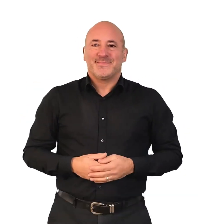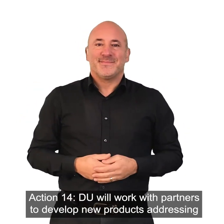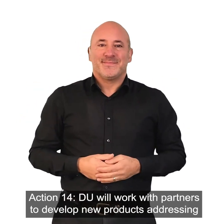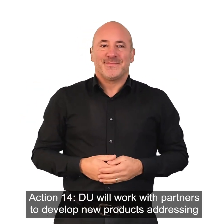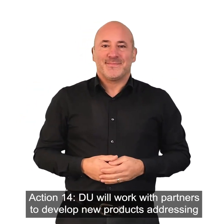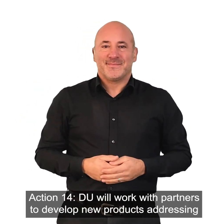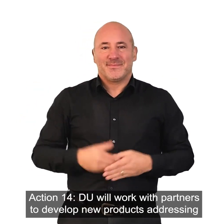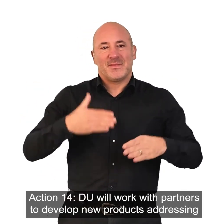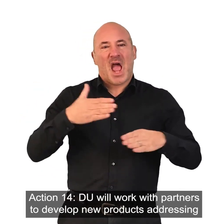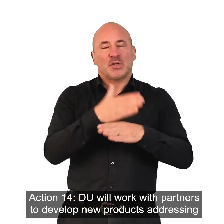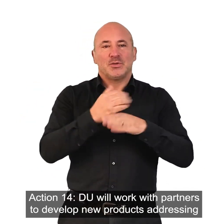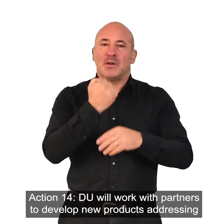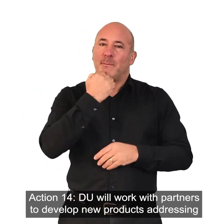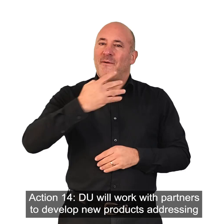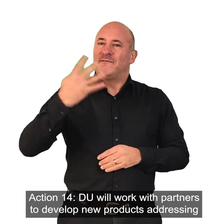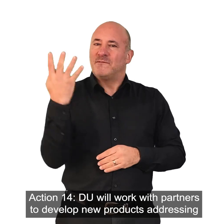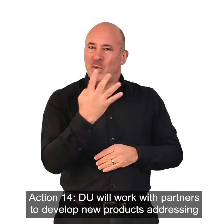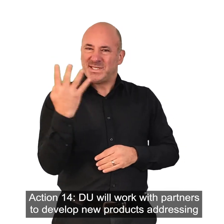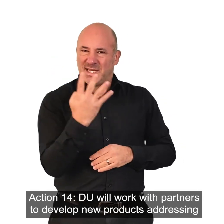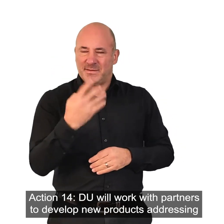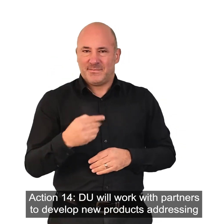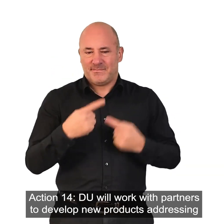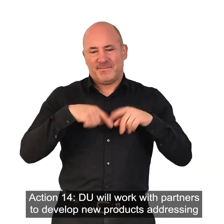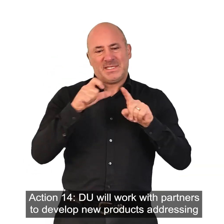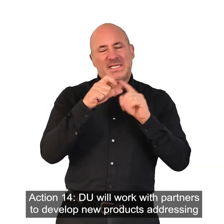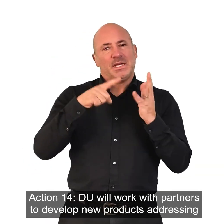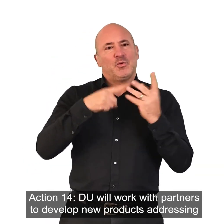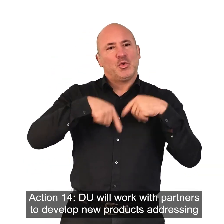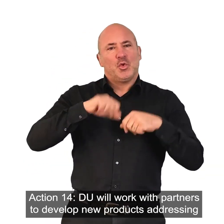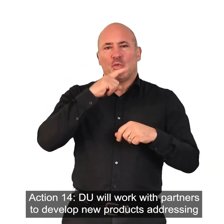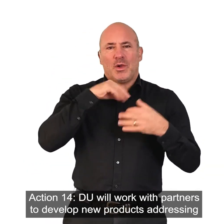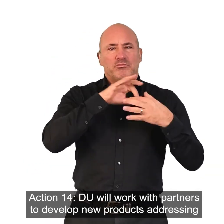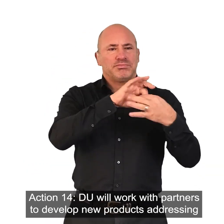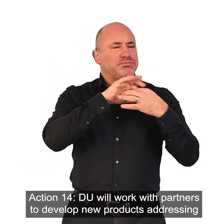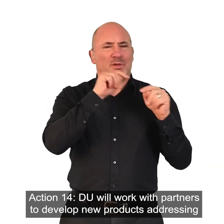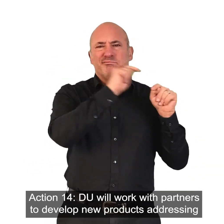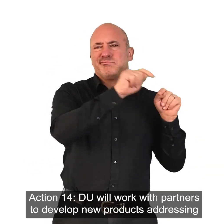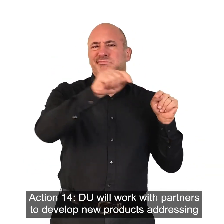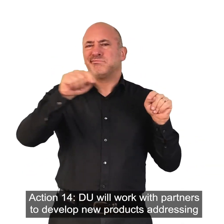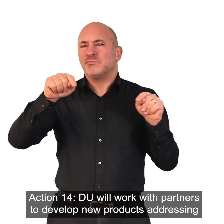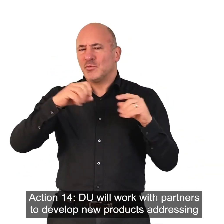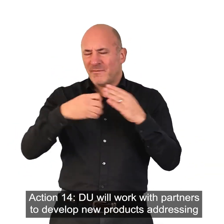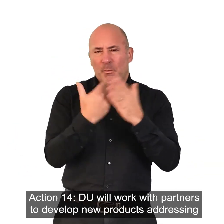Action 14. DU will work with partners to develop new products addressing